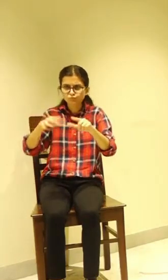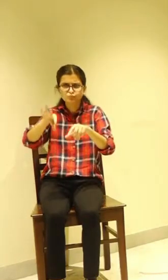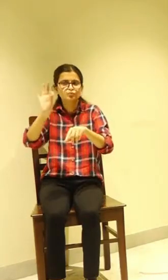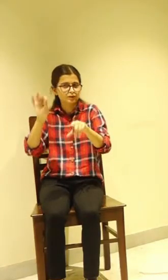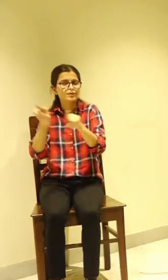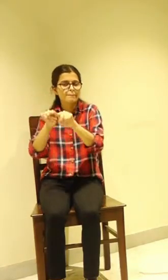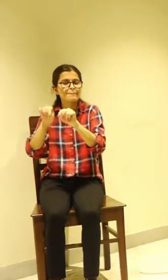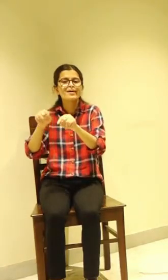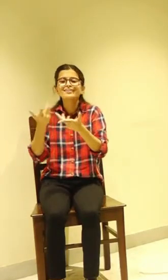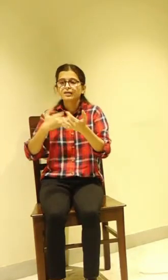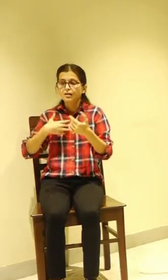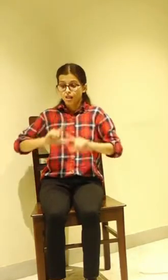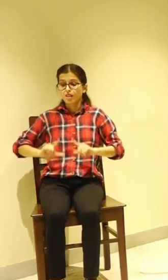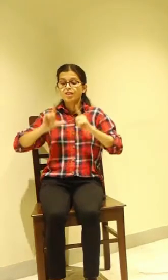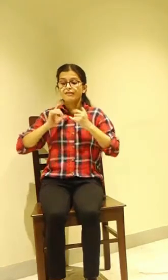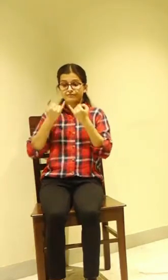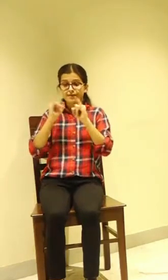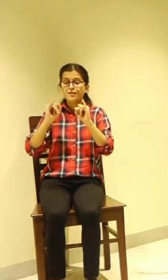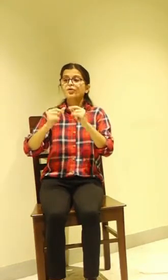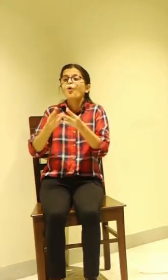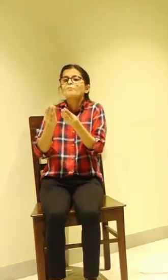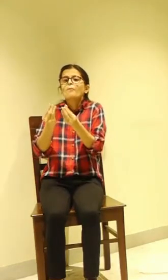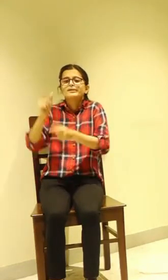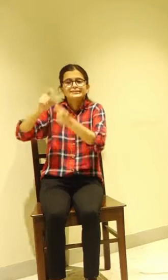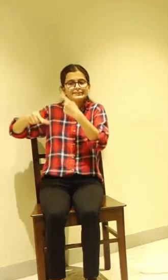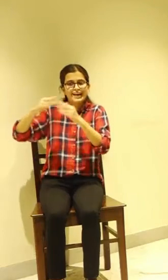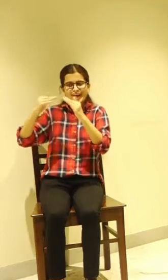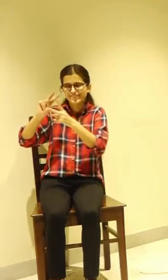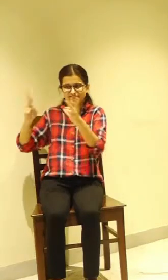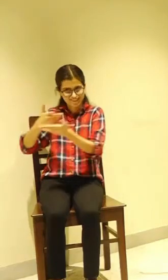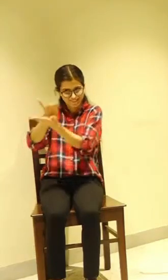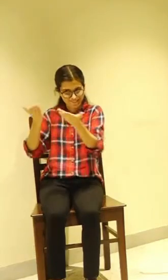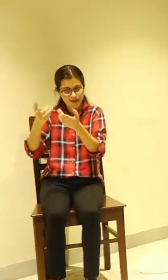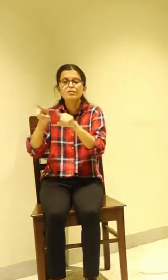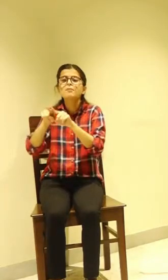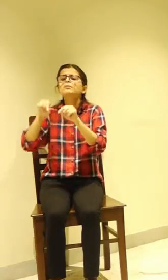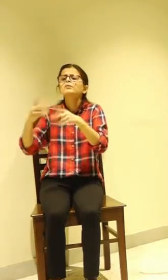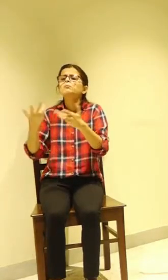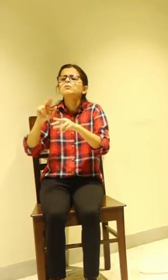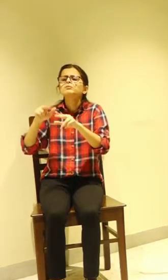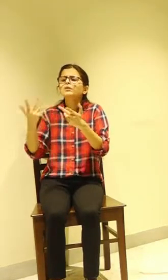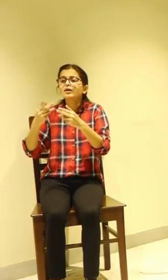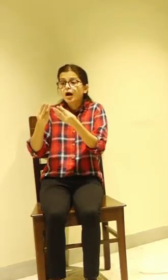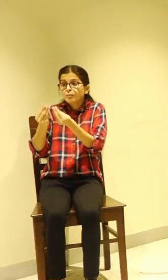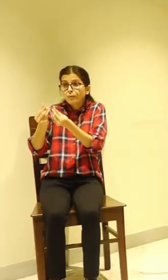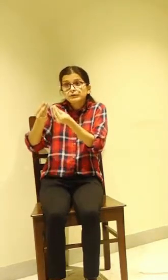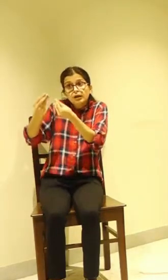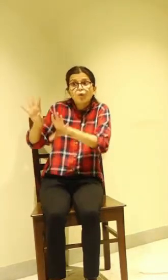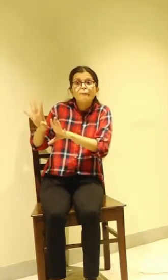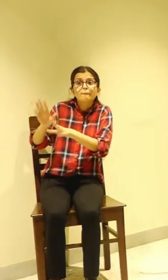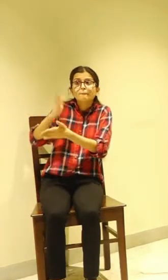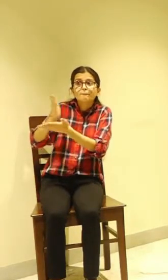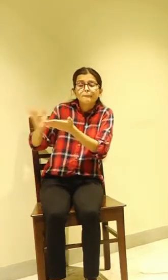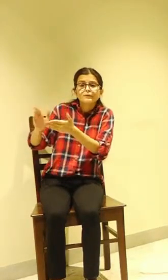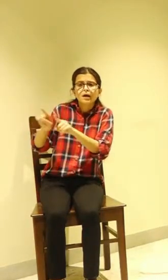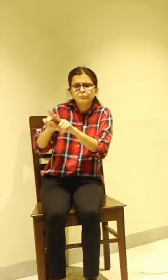of life, liberty and property, language that it drew from United States. But they dropped property, saying that we